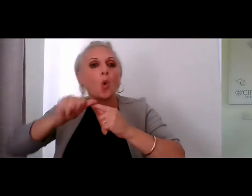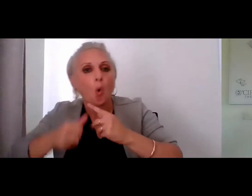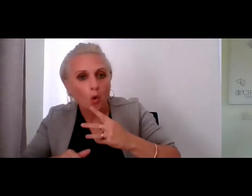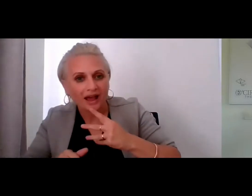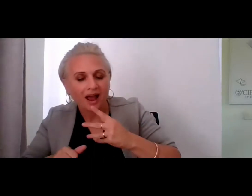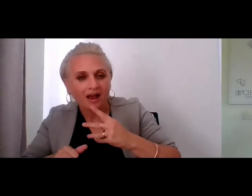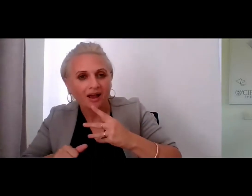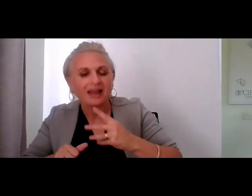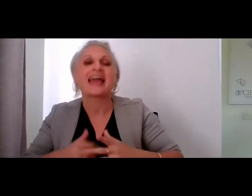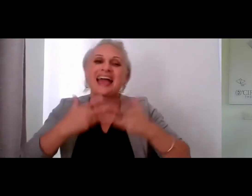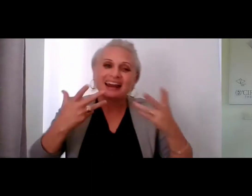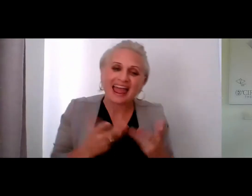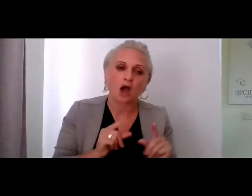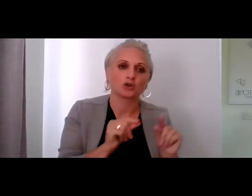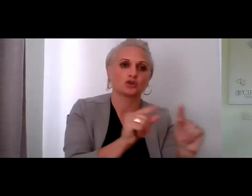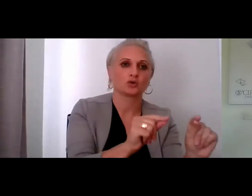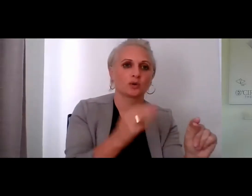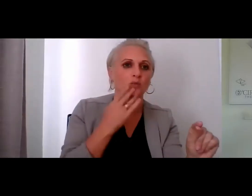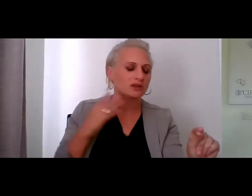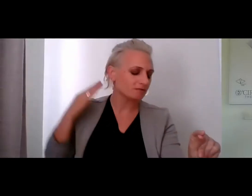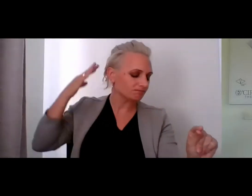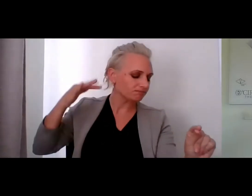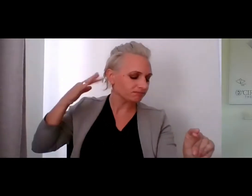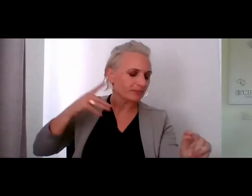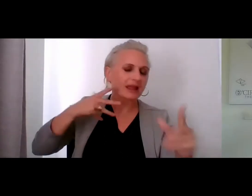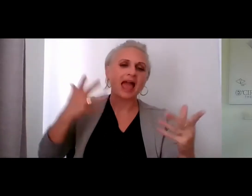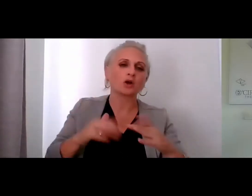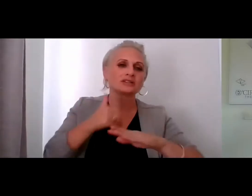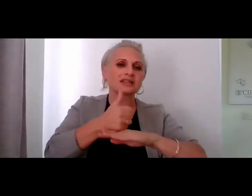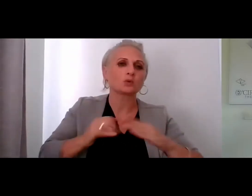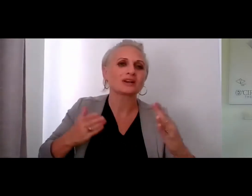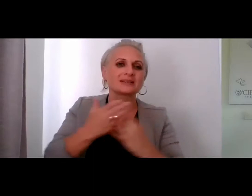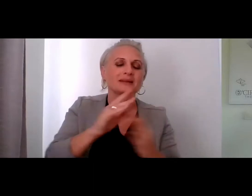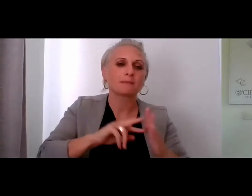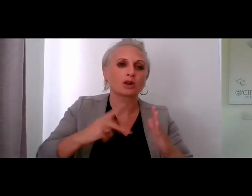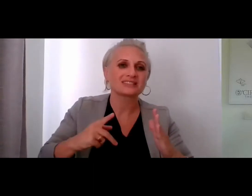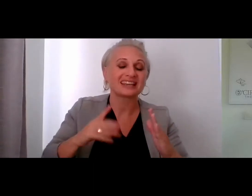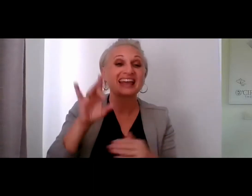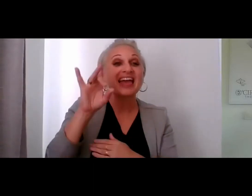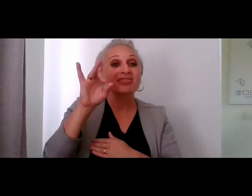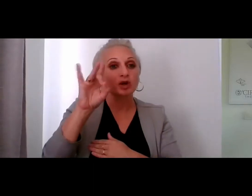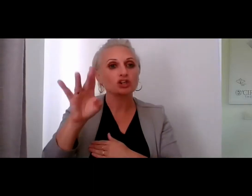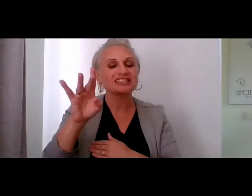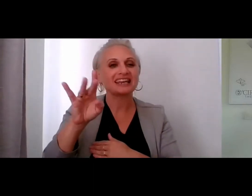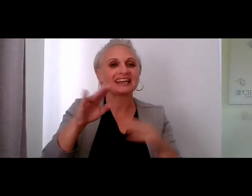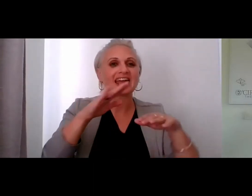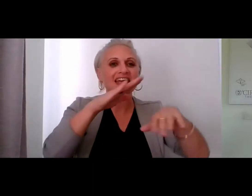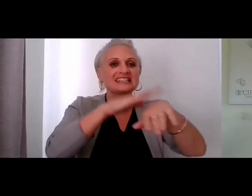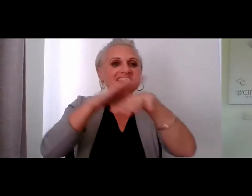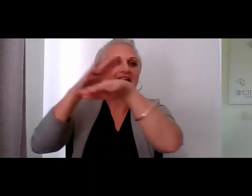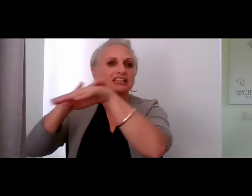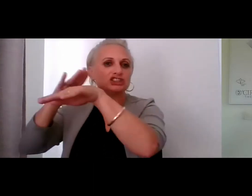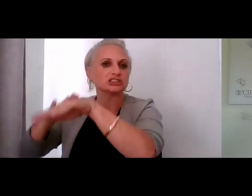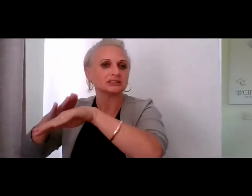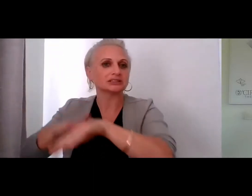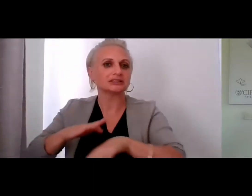as you are developing your accessibility policy. There are 10 broad stages which can be modified to